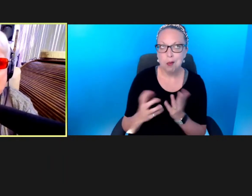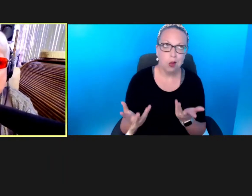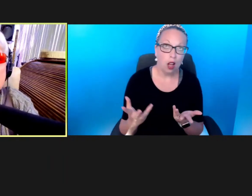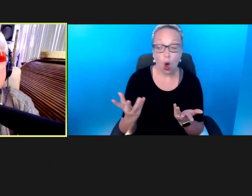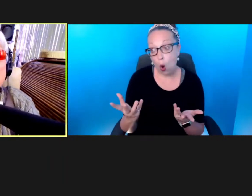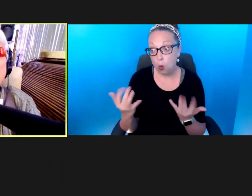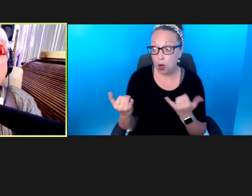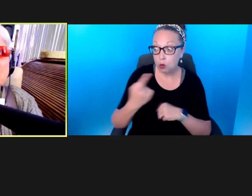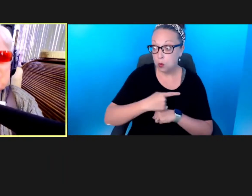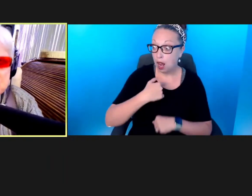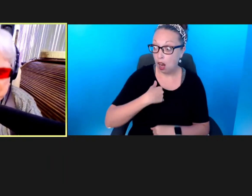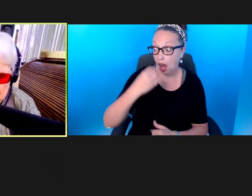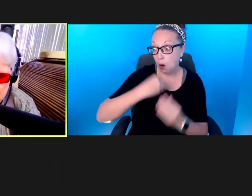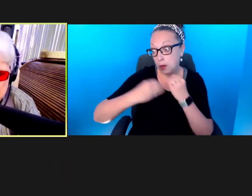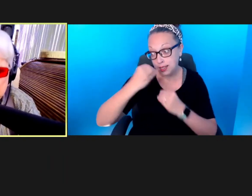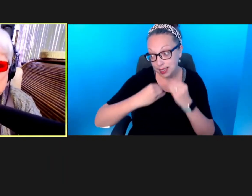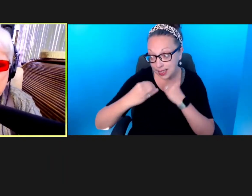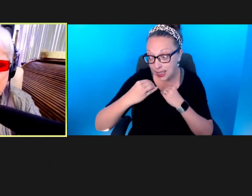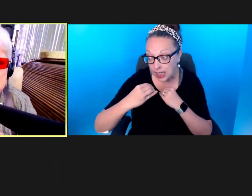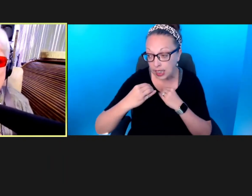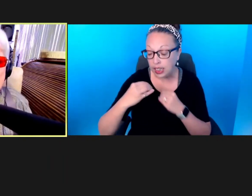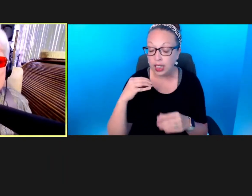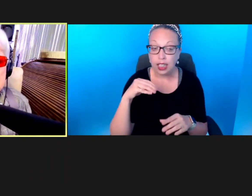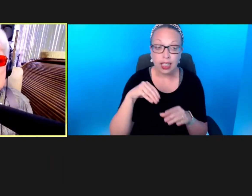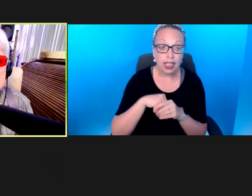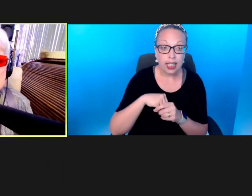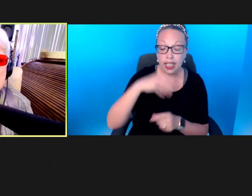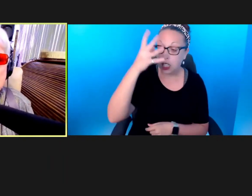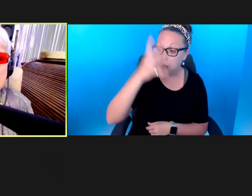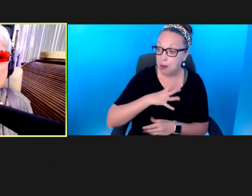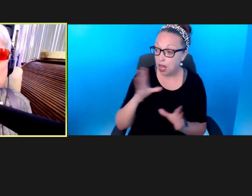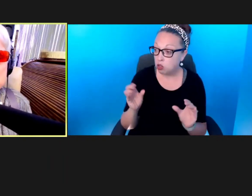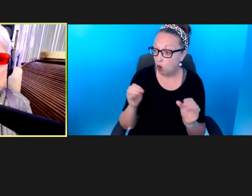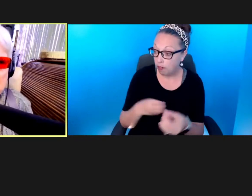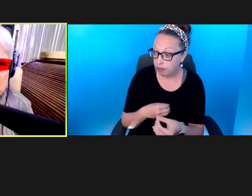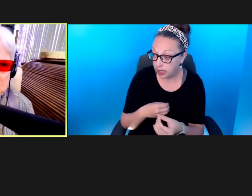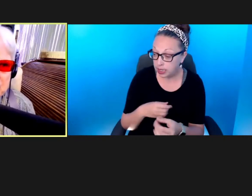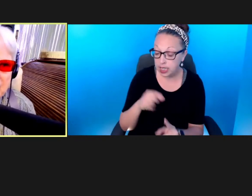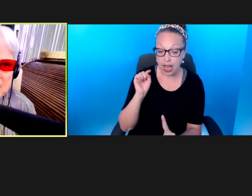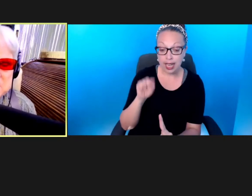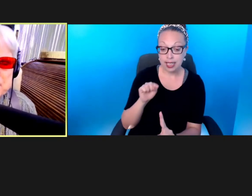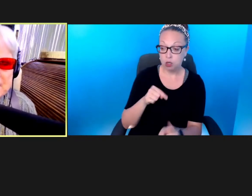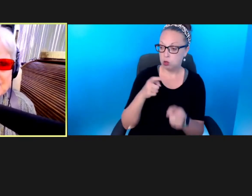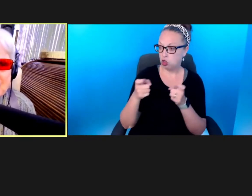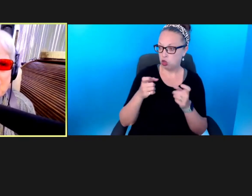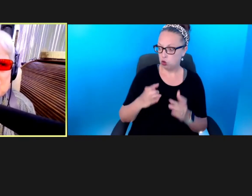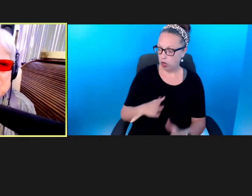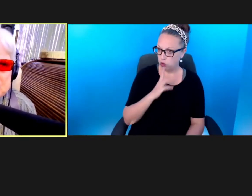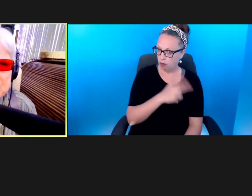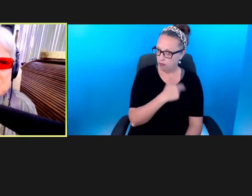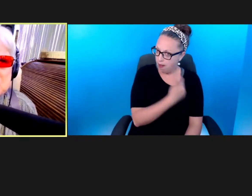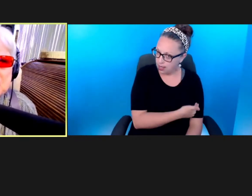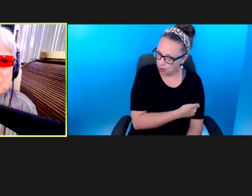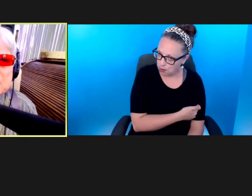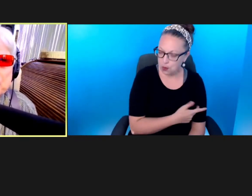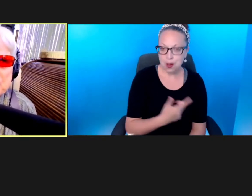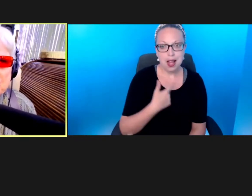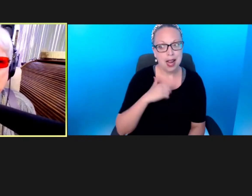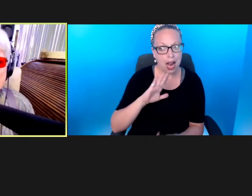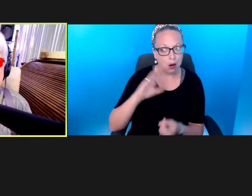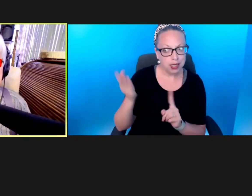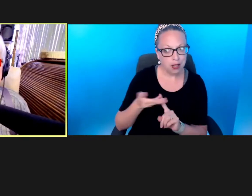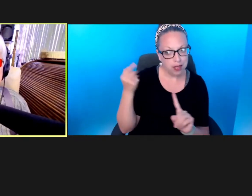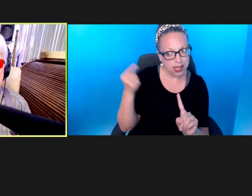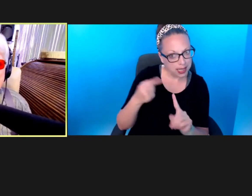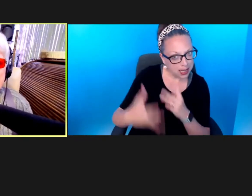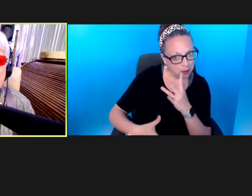was eating in a man's office who was the director of a hospital, and I was convincing him to put